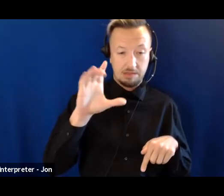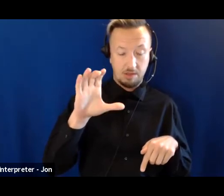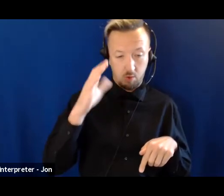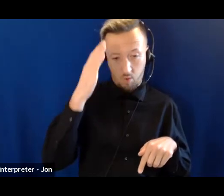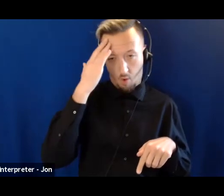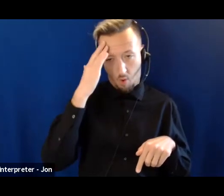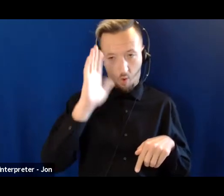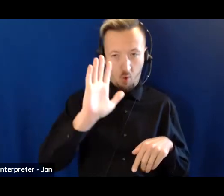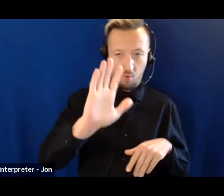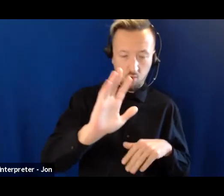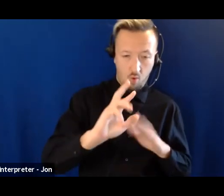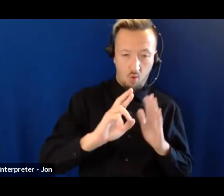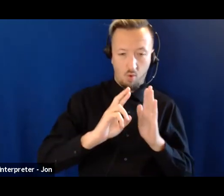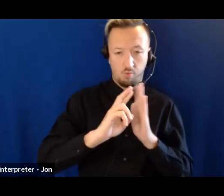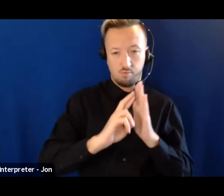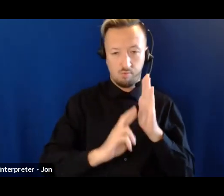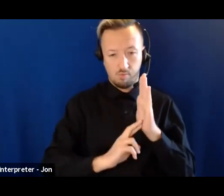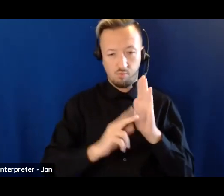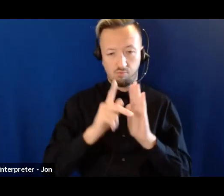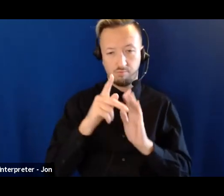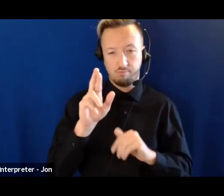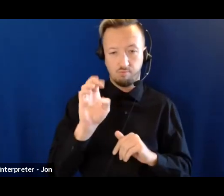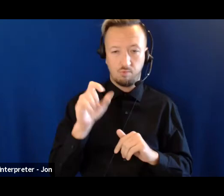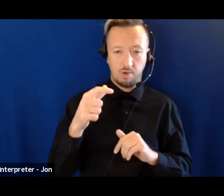We have Kathy Cooper from